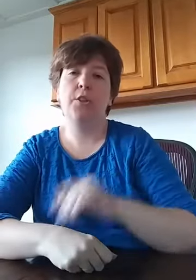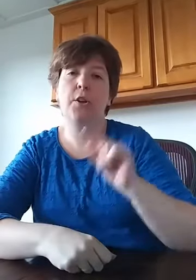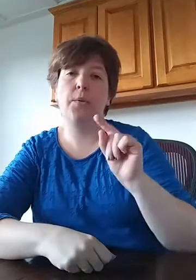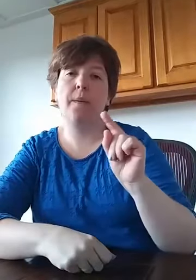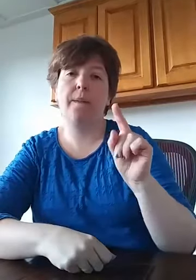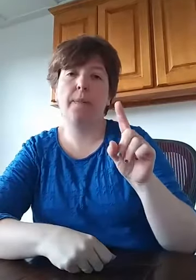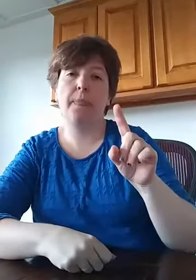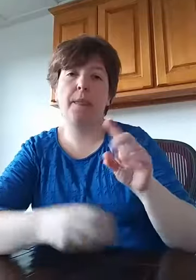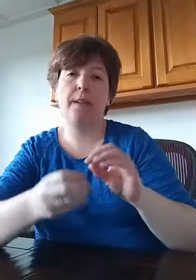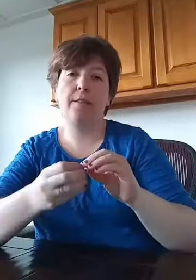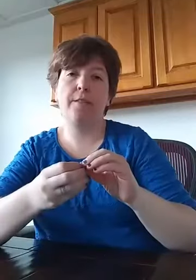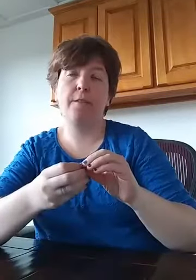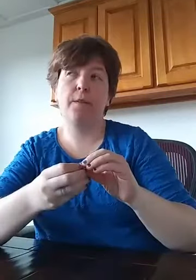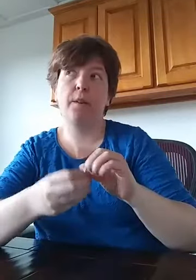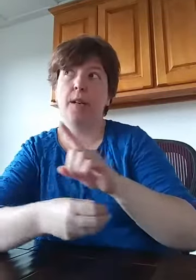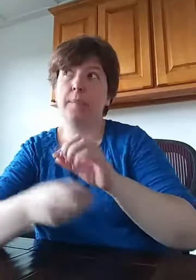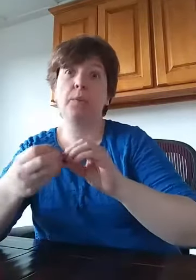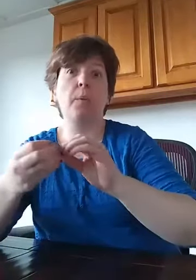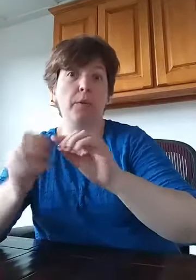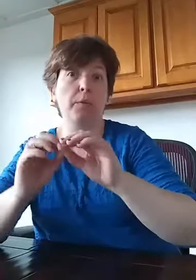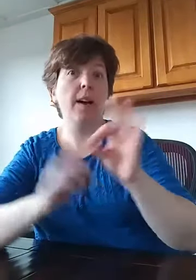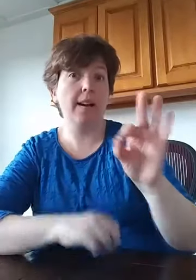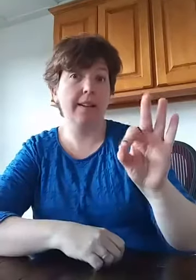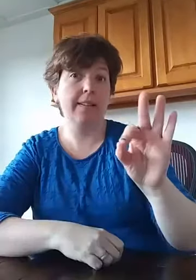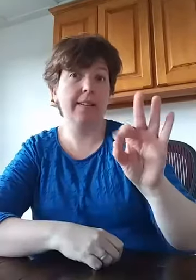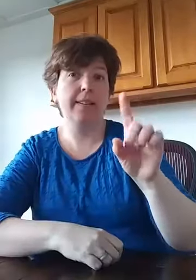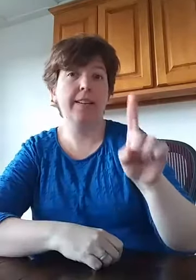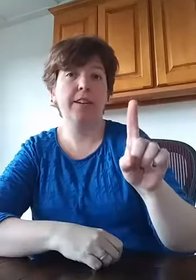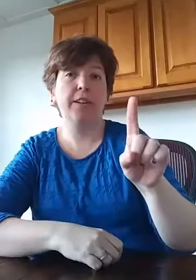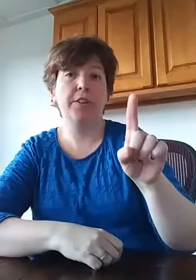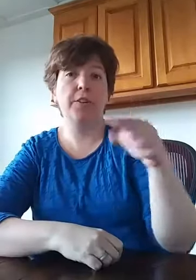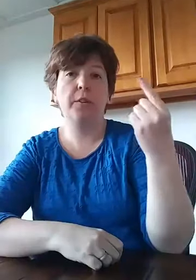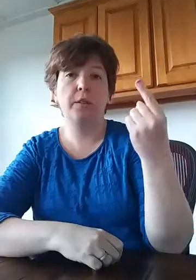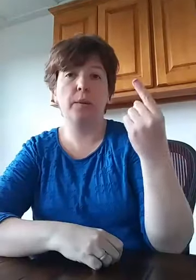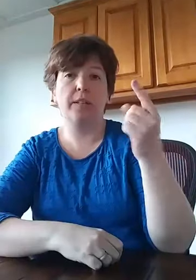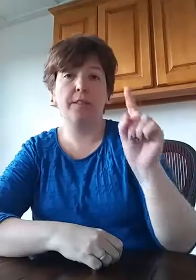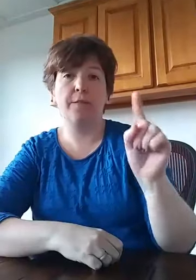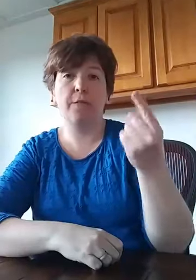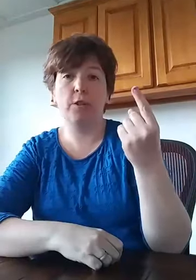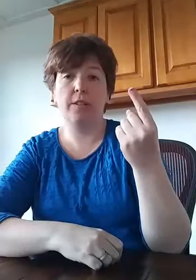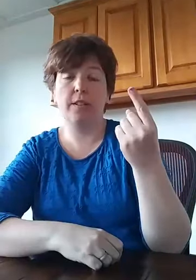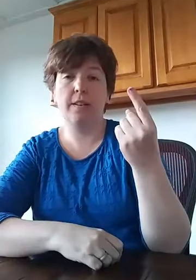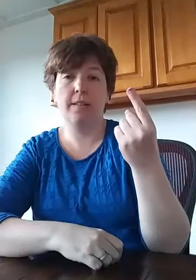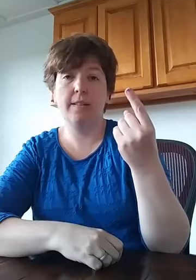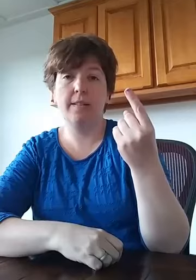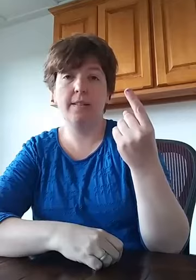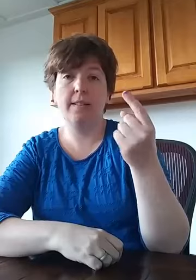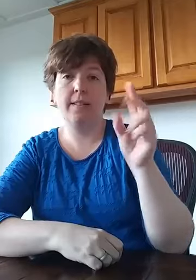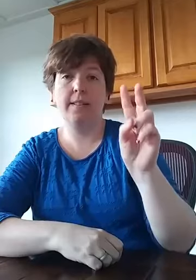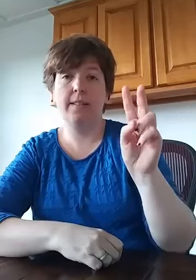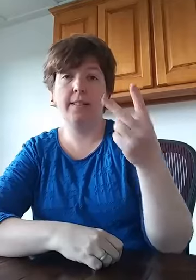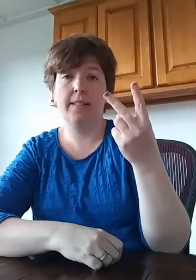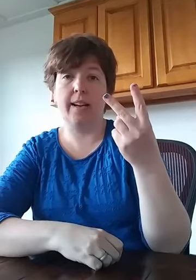So numbers 1 through 9, you can twist first, second,